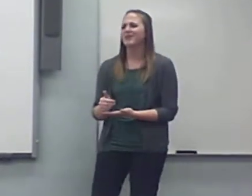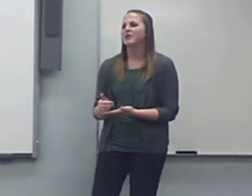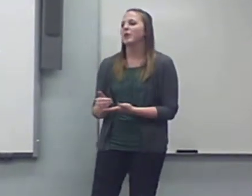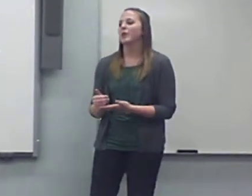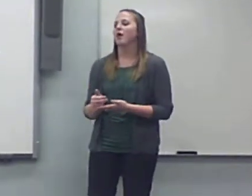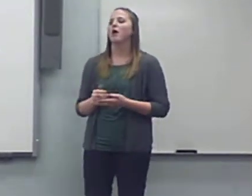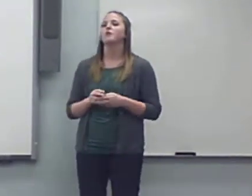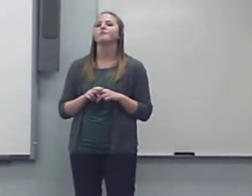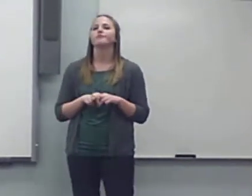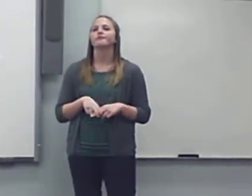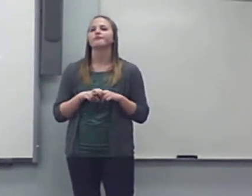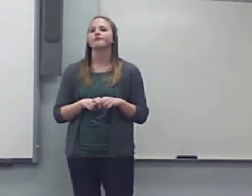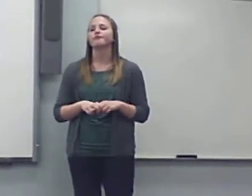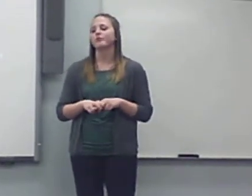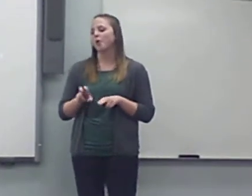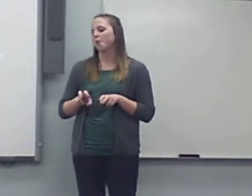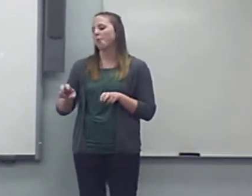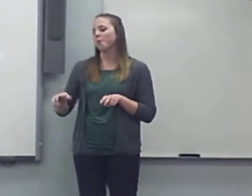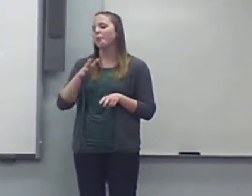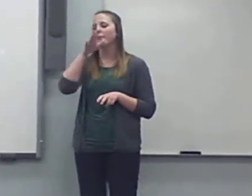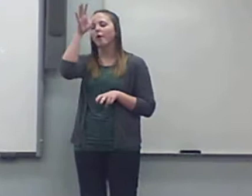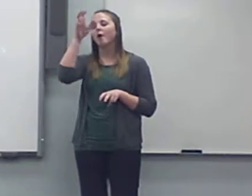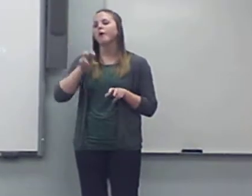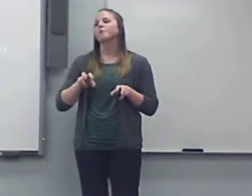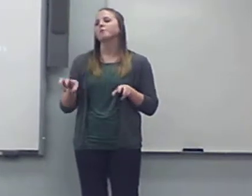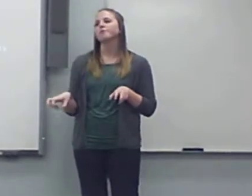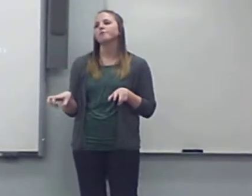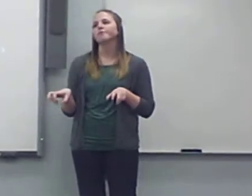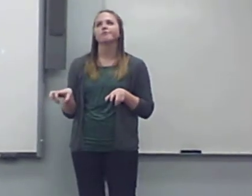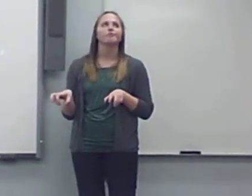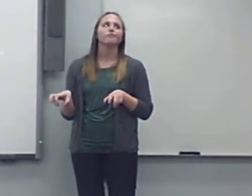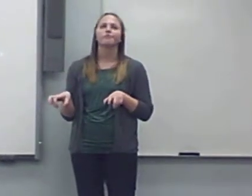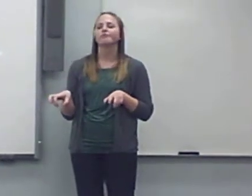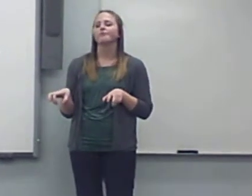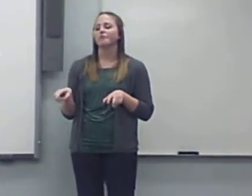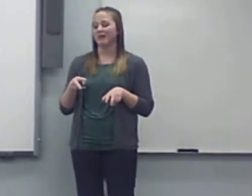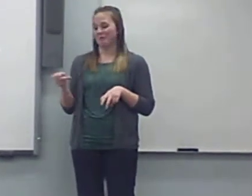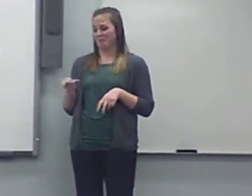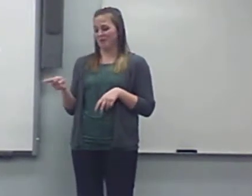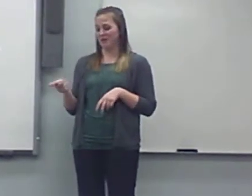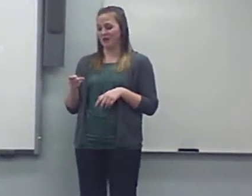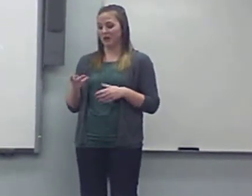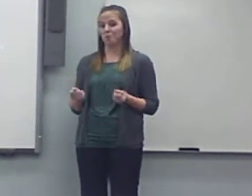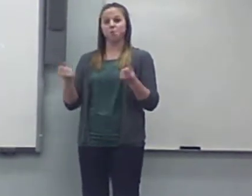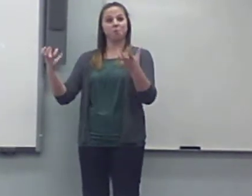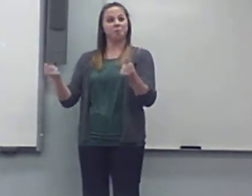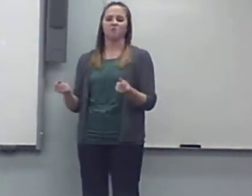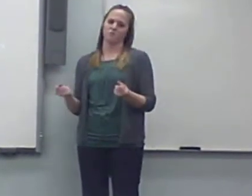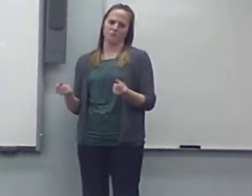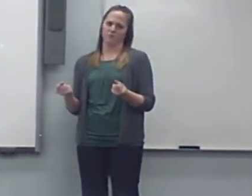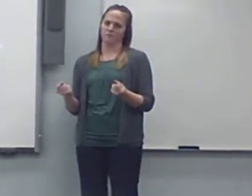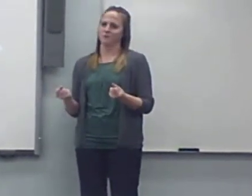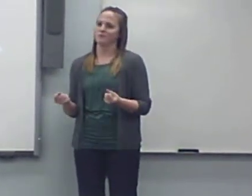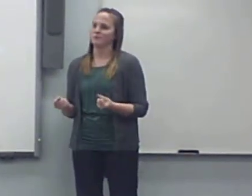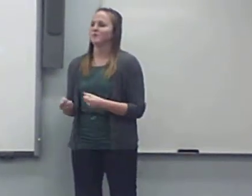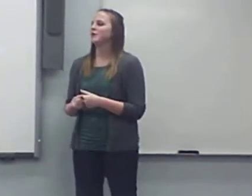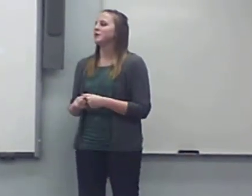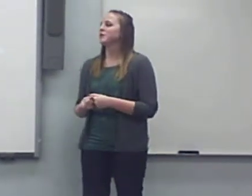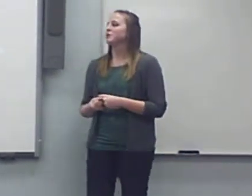their parents. Moms and dads didn't sign all that well, and so they're not going to be able to interpret what's going on, and they want to enjoy worship too.